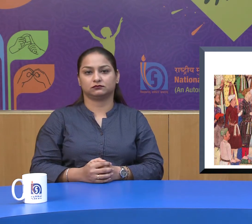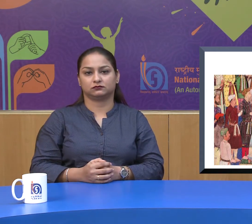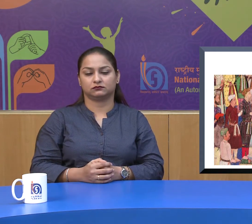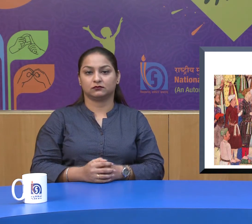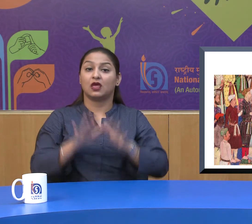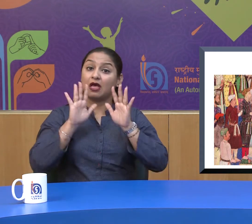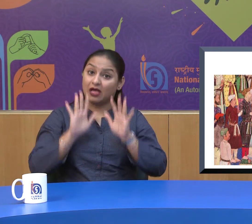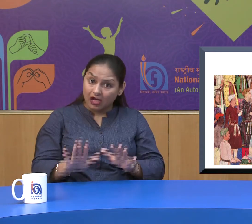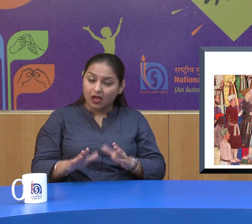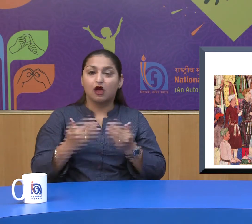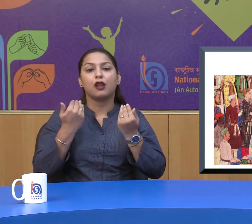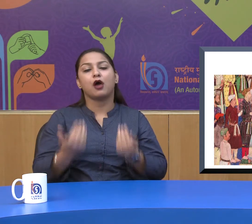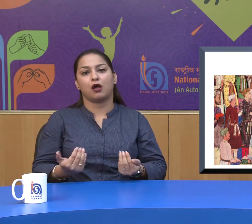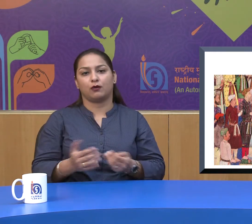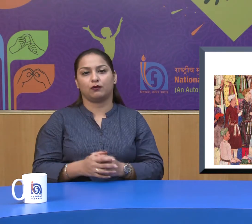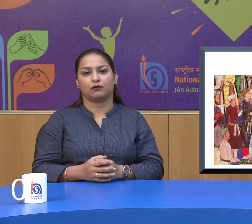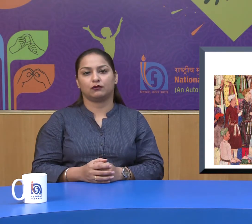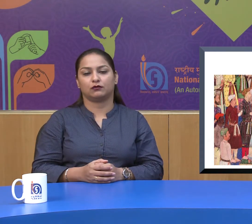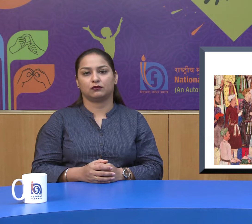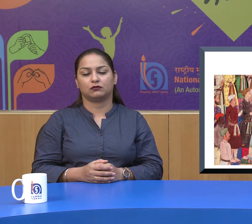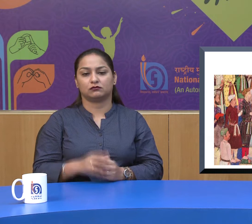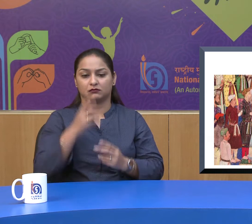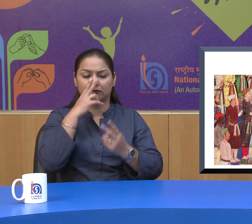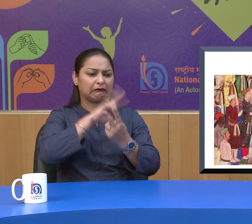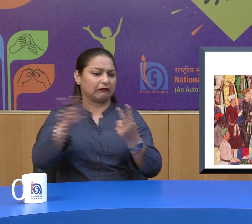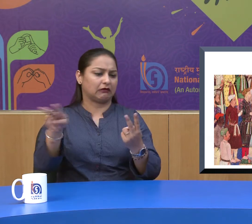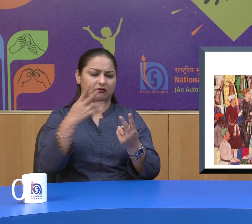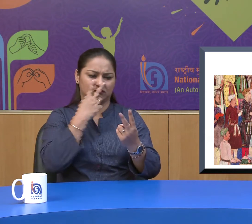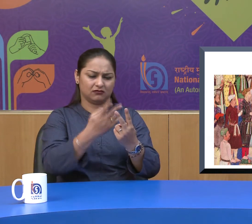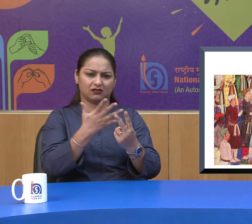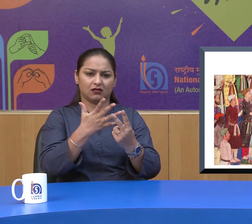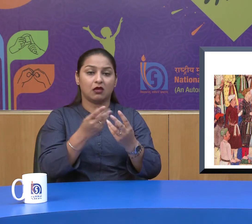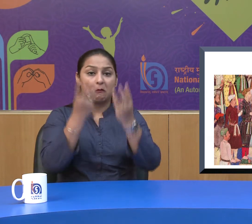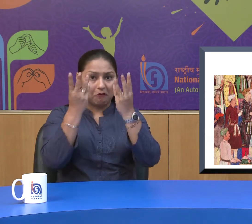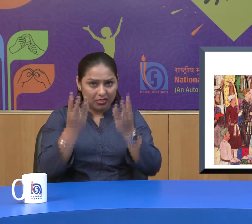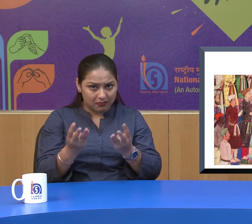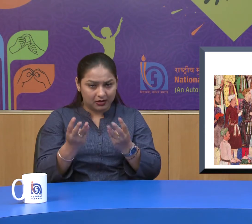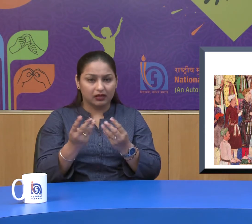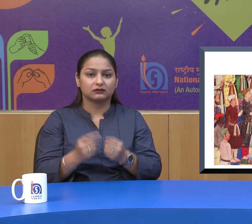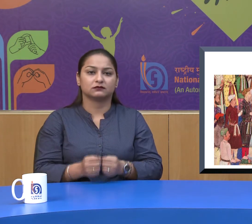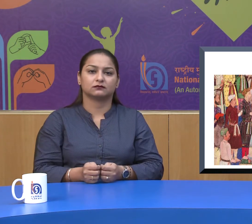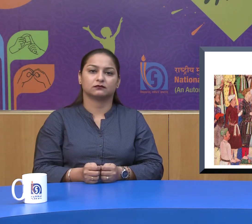had by now neglected her mathematics and